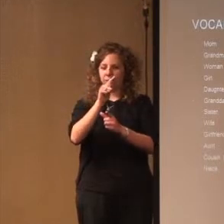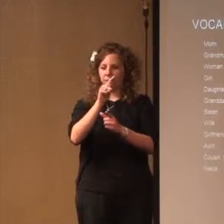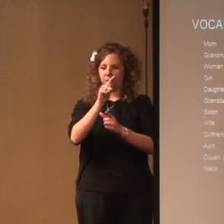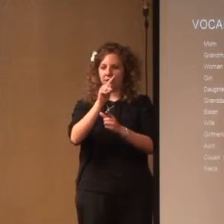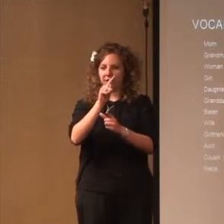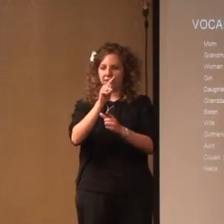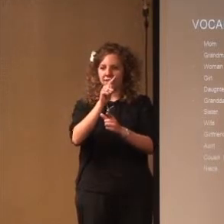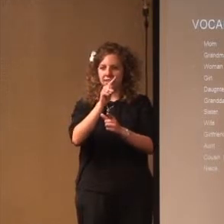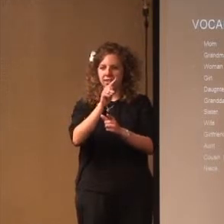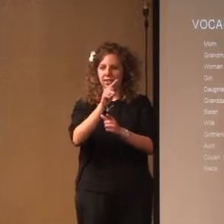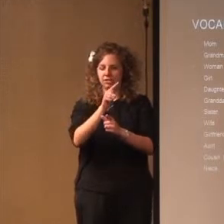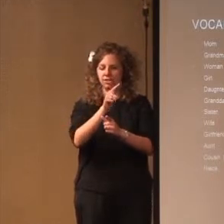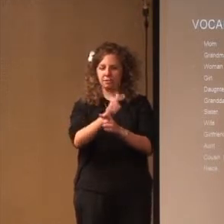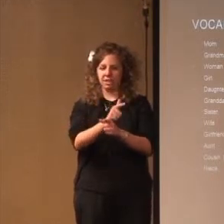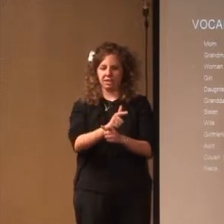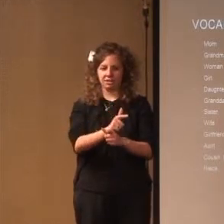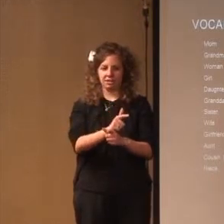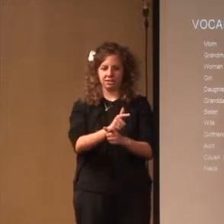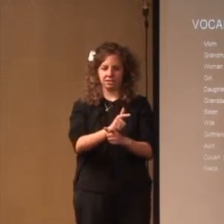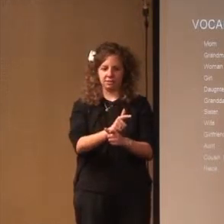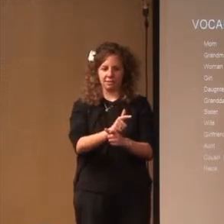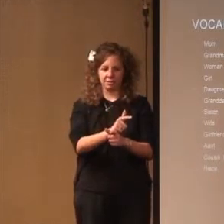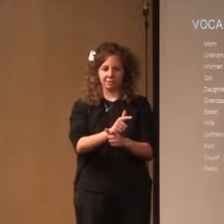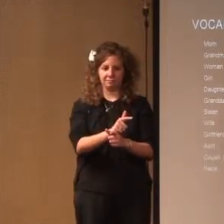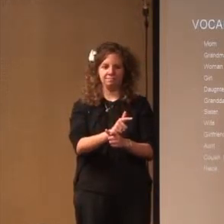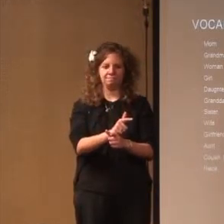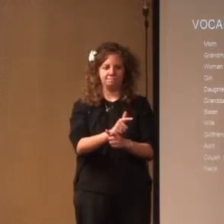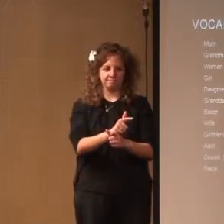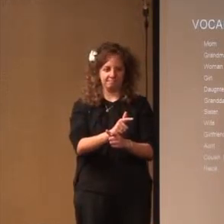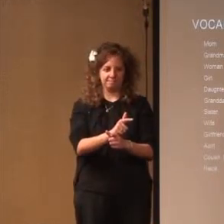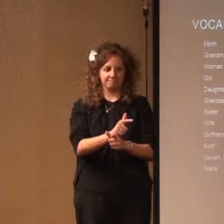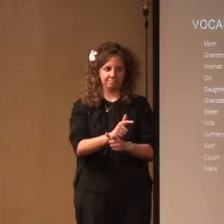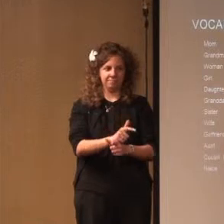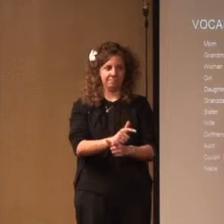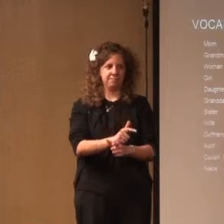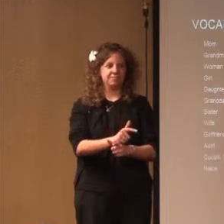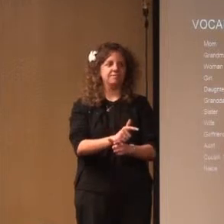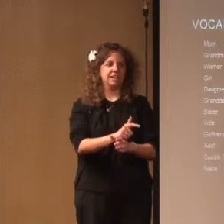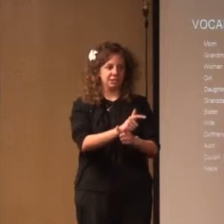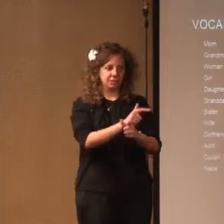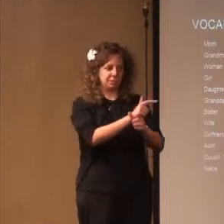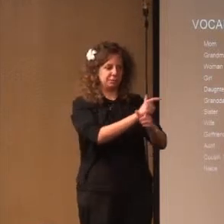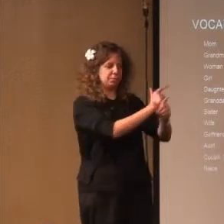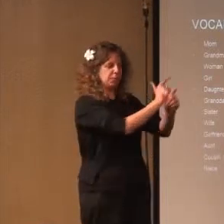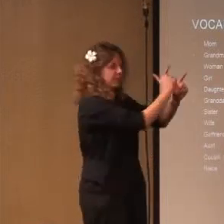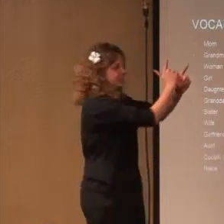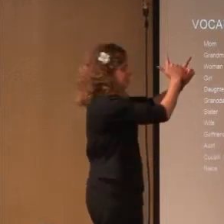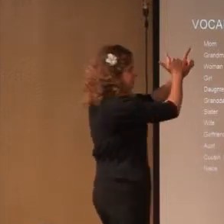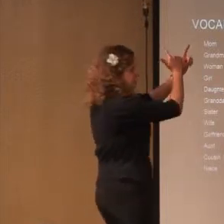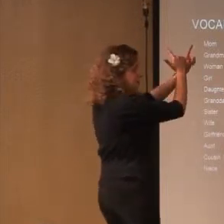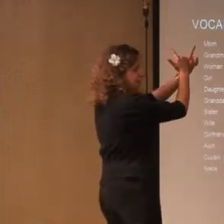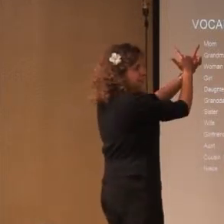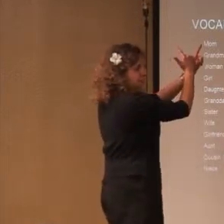with both hands. And your dominant hand lands on top here. Oh, Yes. give you with both hands. This is what my hands look